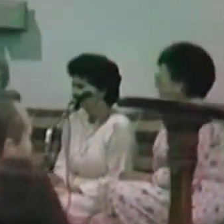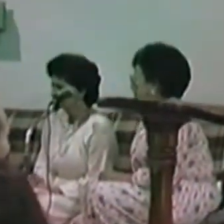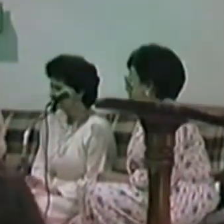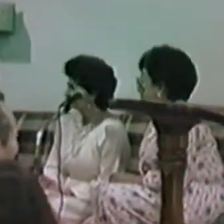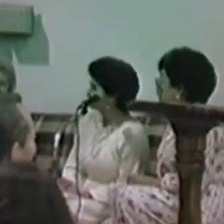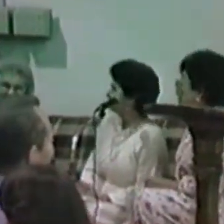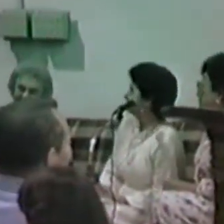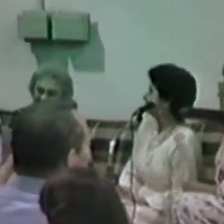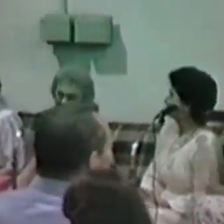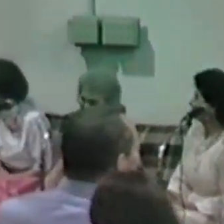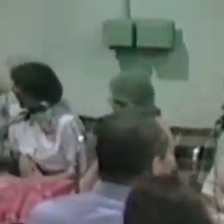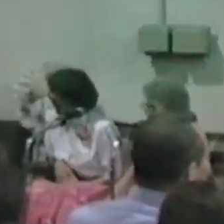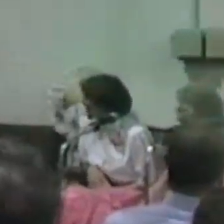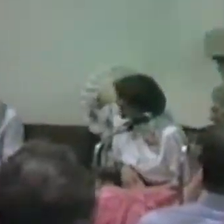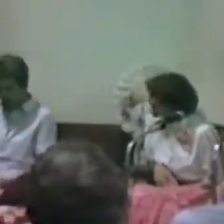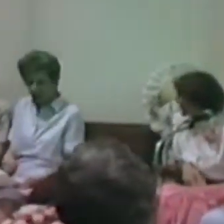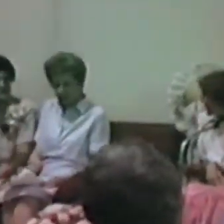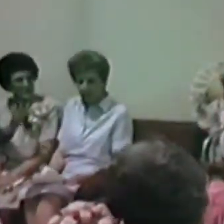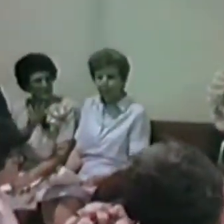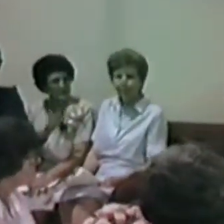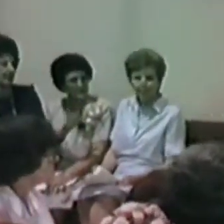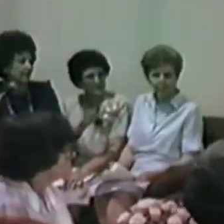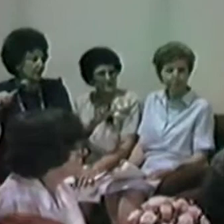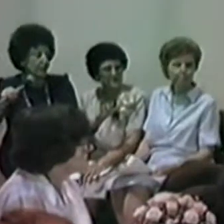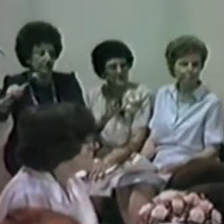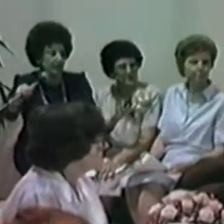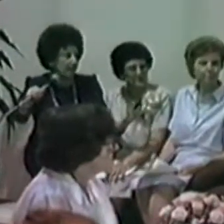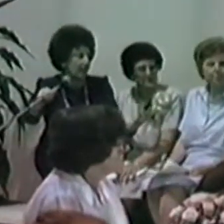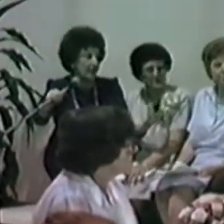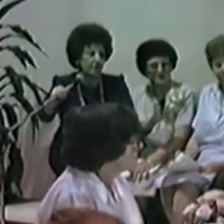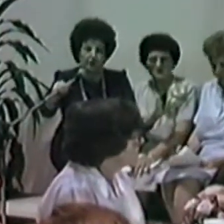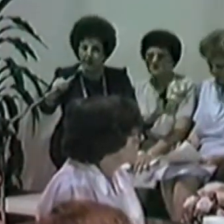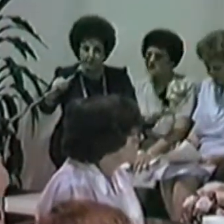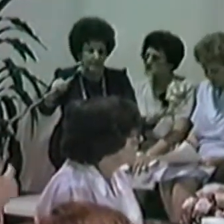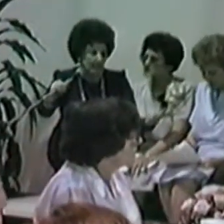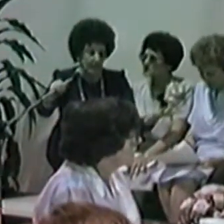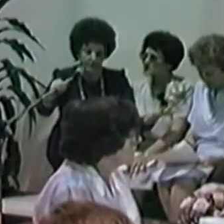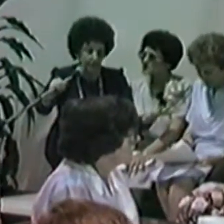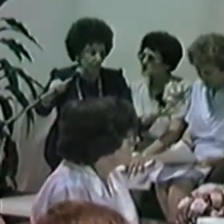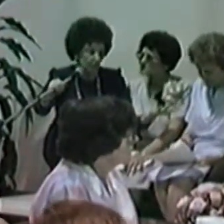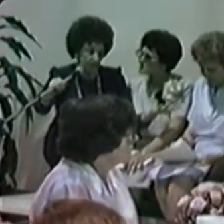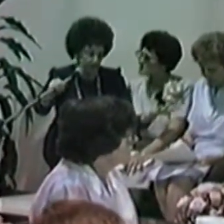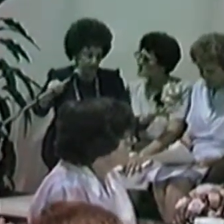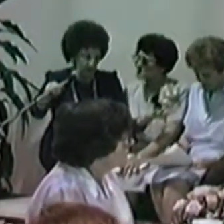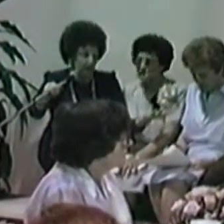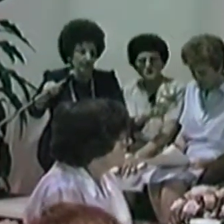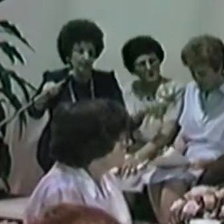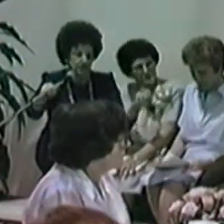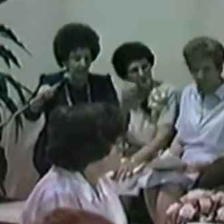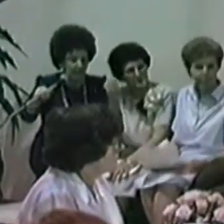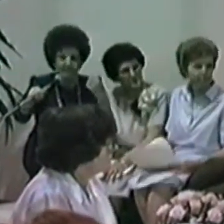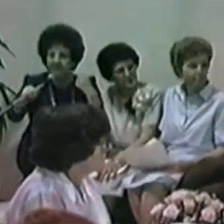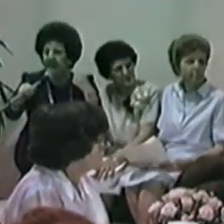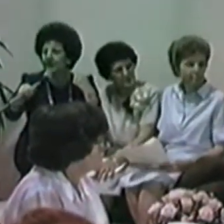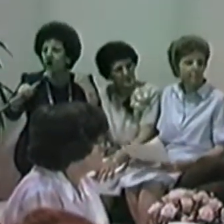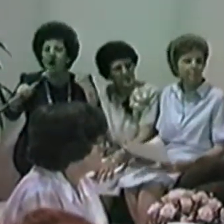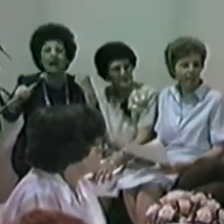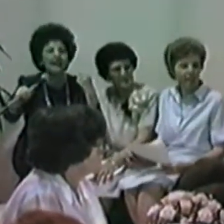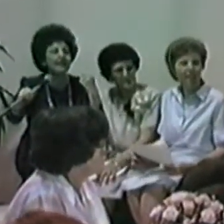she just, you know how she is. She gets that flu-y feeling I don't know how many times every winter. And she gets that garbage.